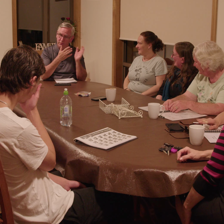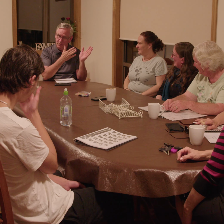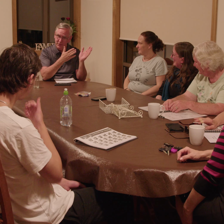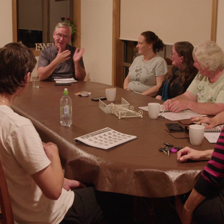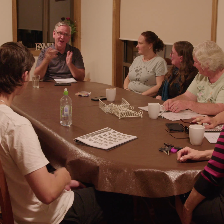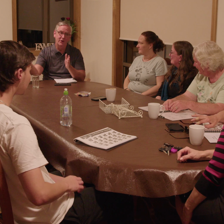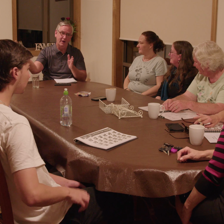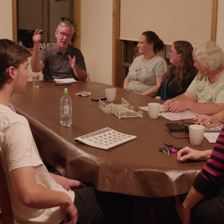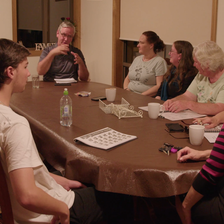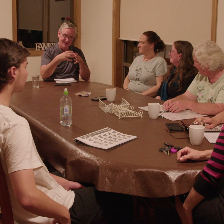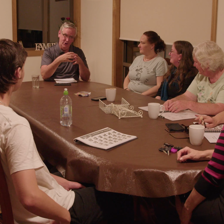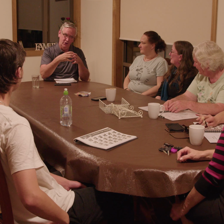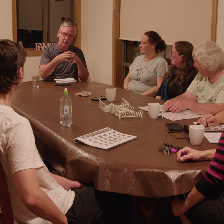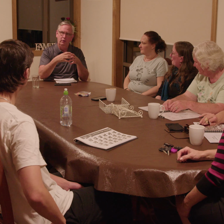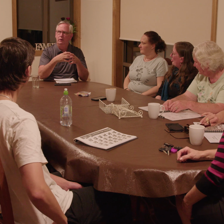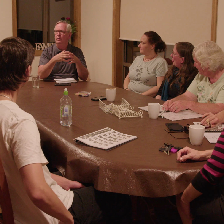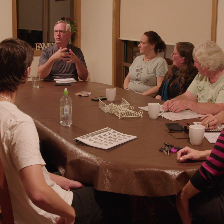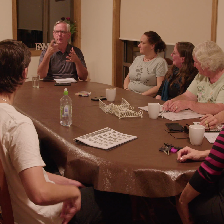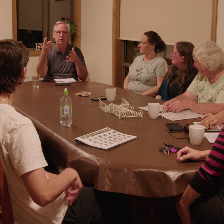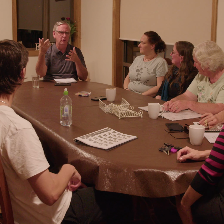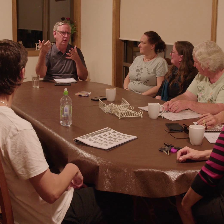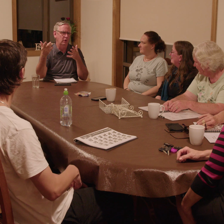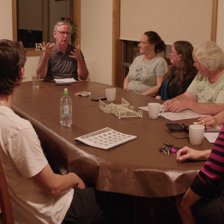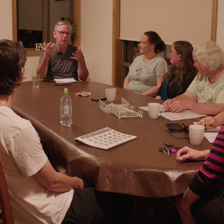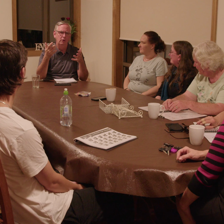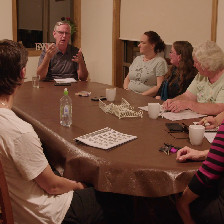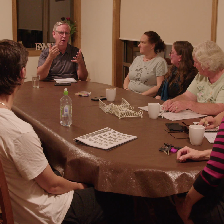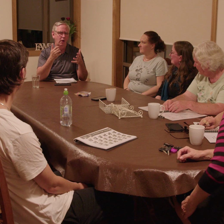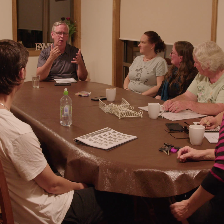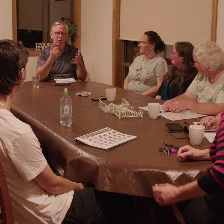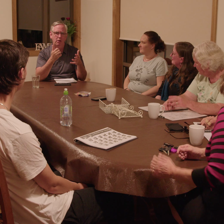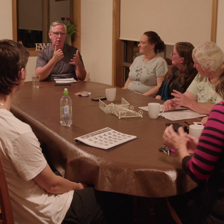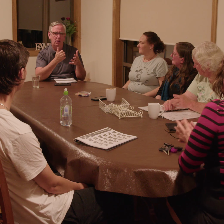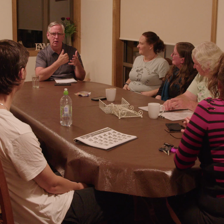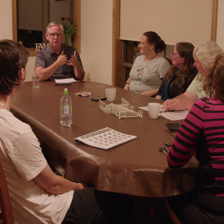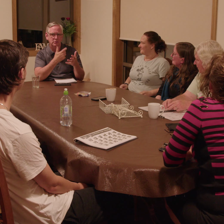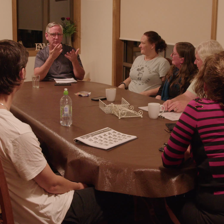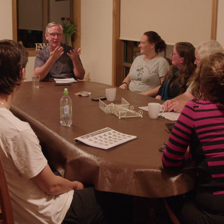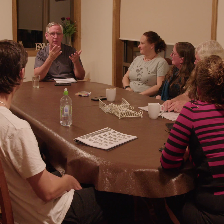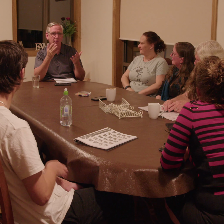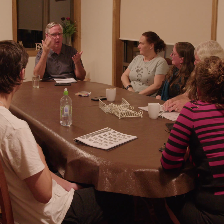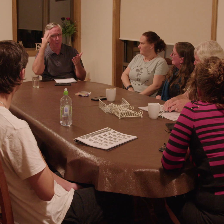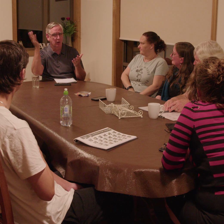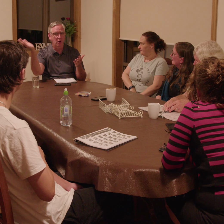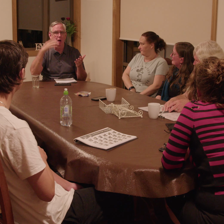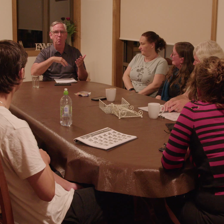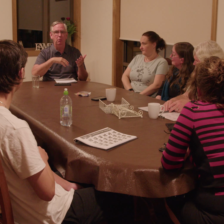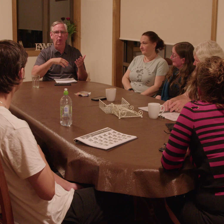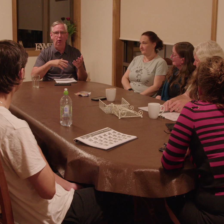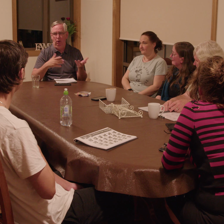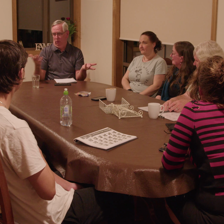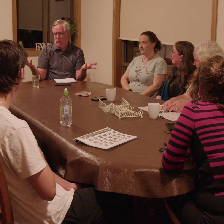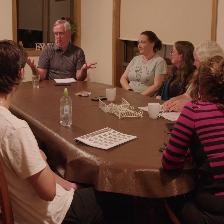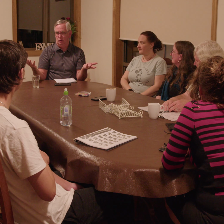Our team was planning to come to Australia, and Emma said my mom would find a